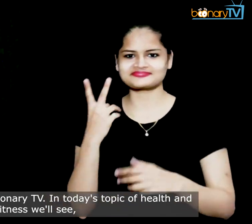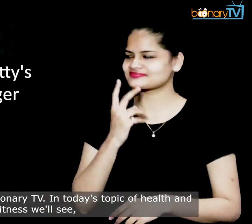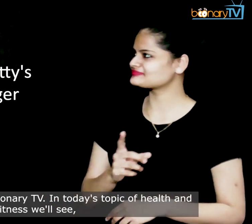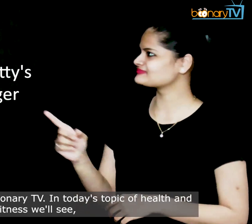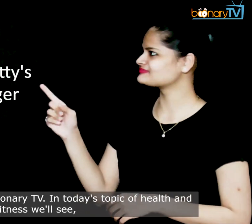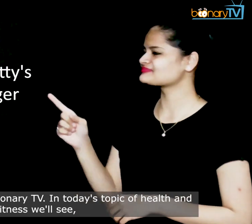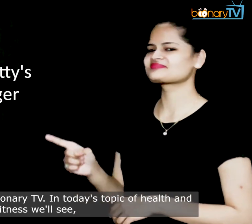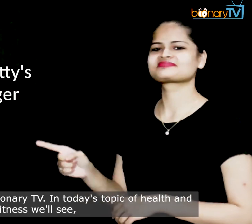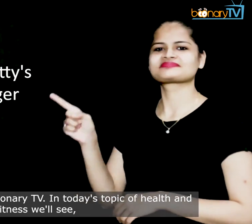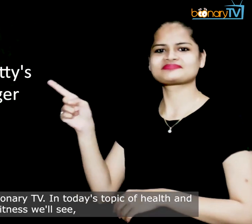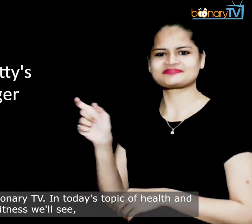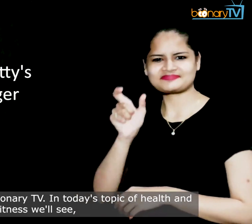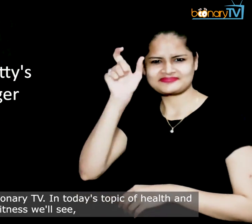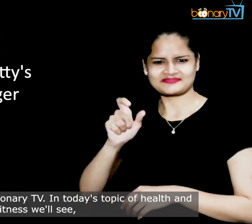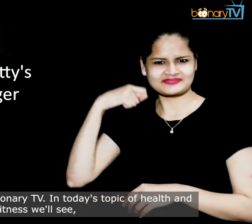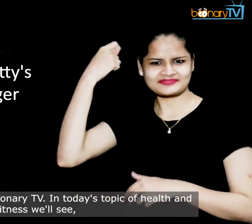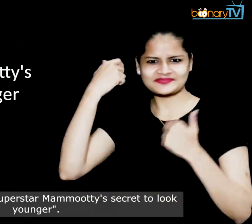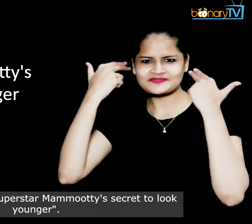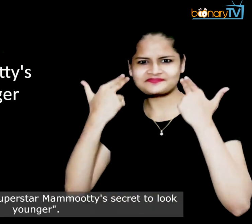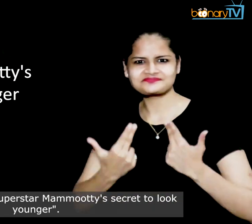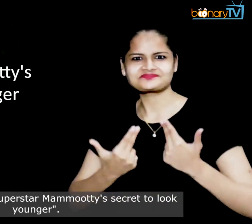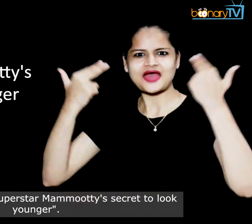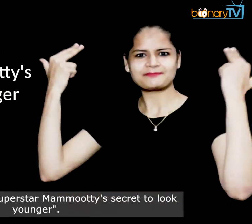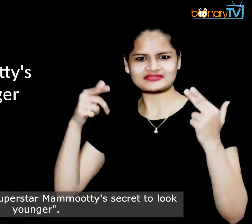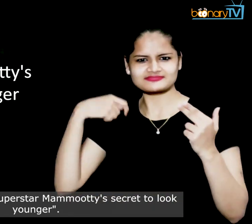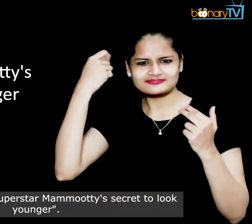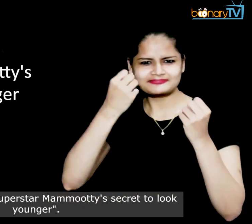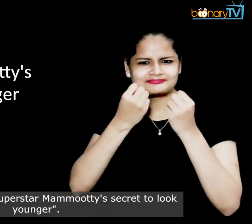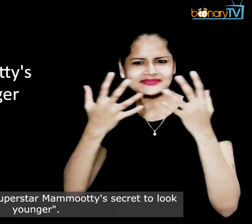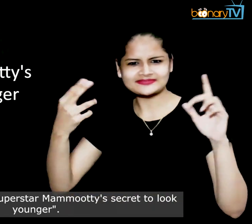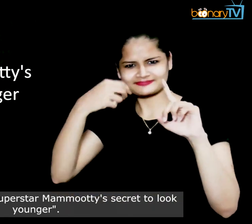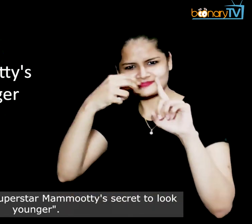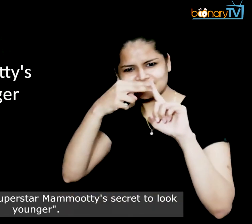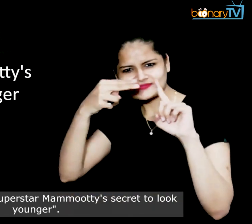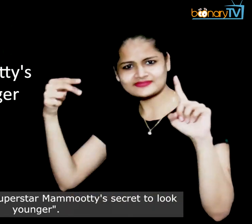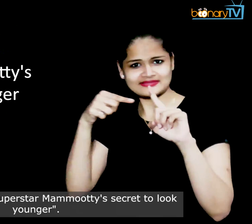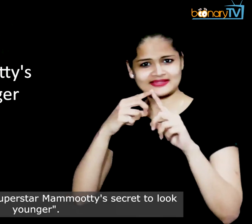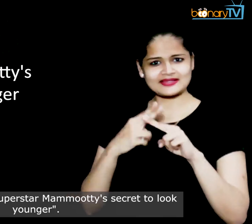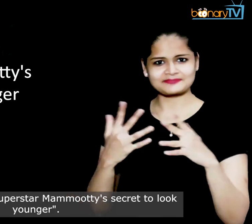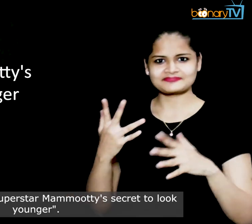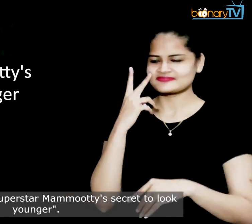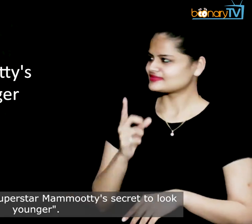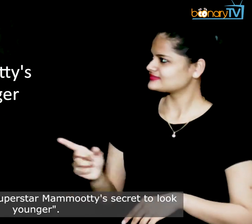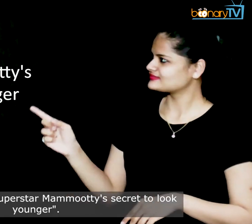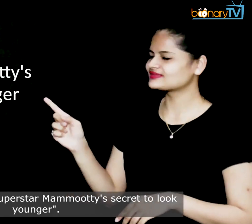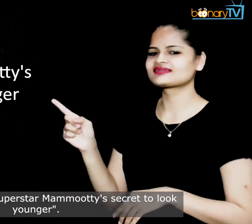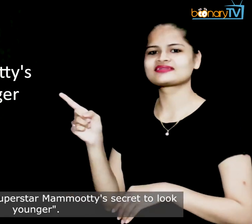we'll see the famous movie superstar Mamuti's